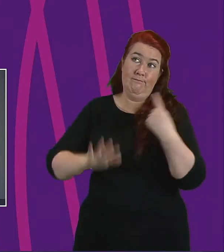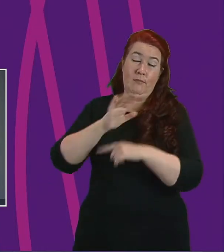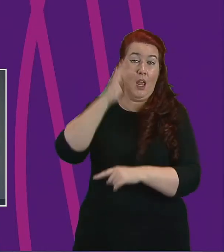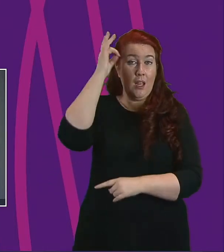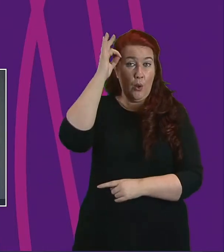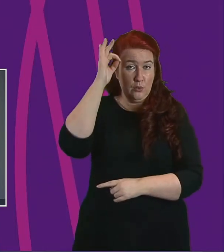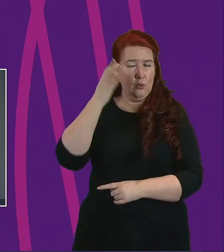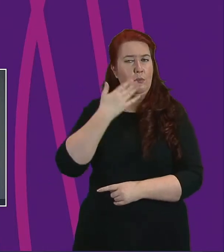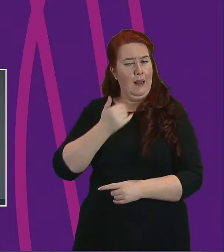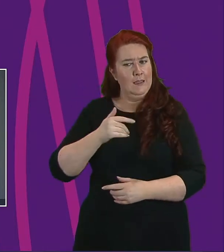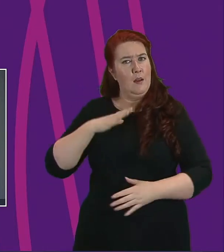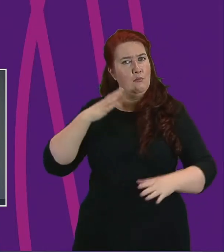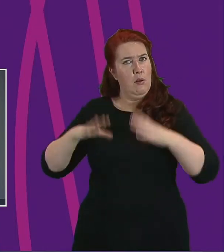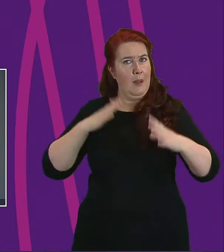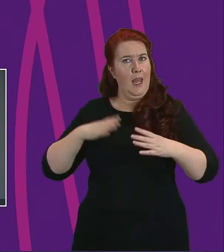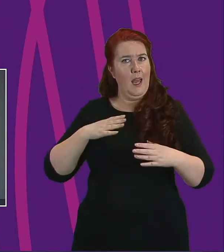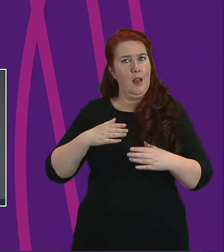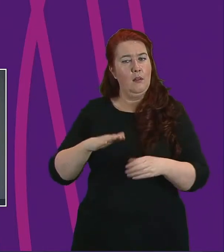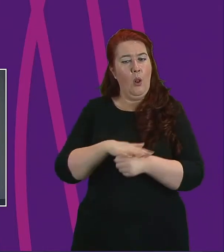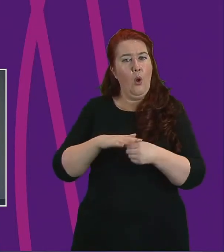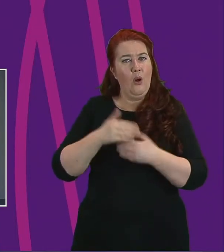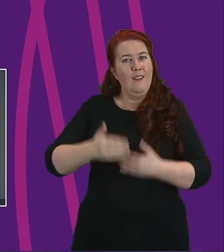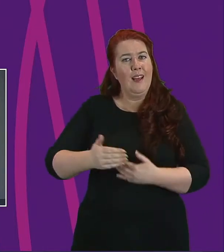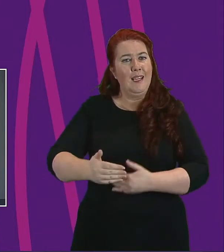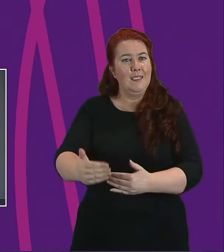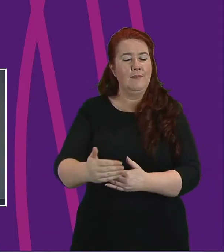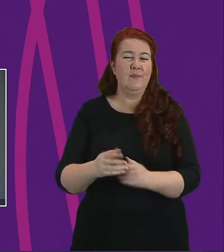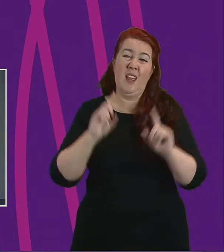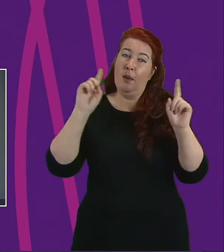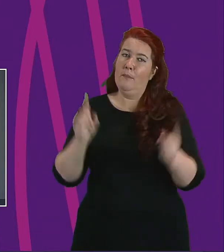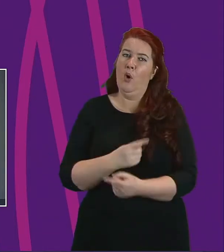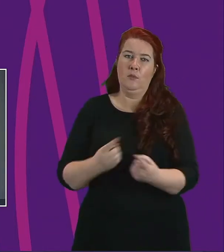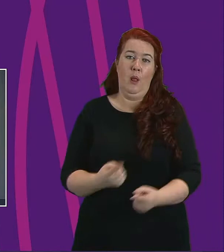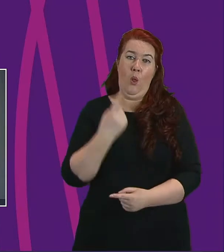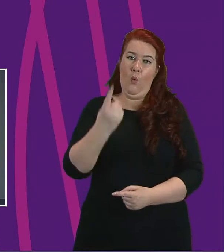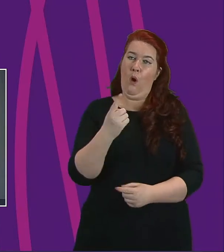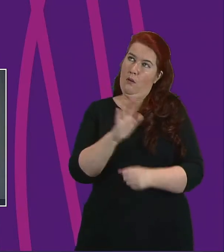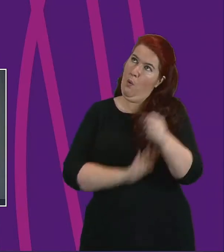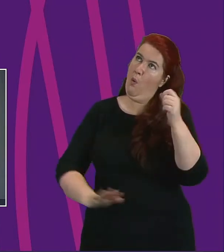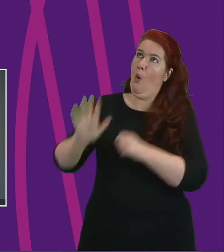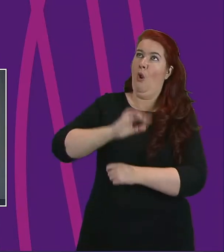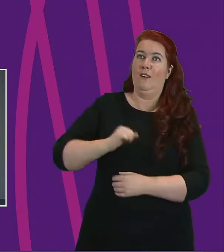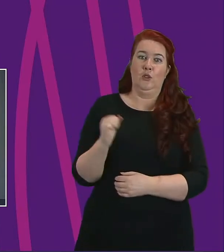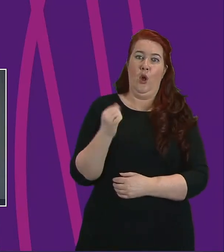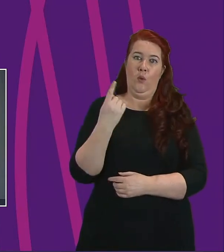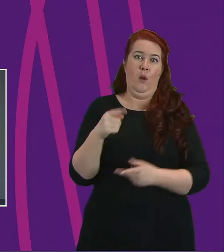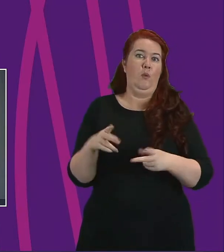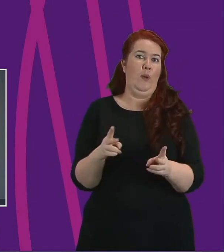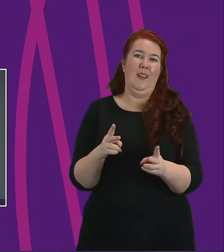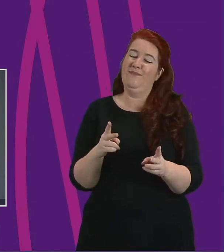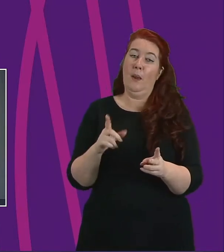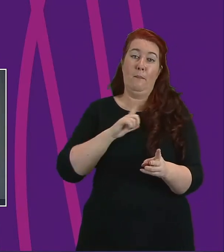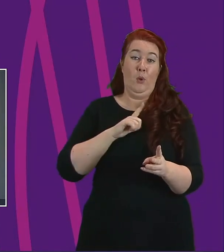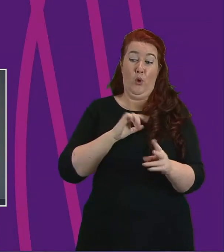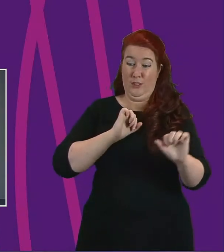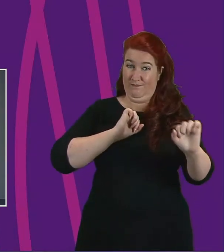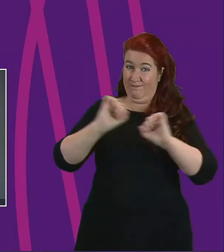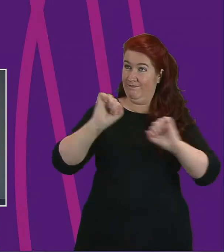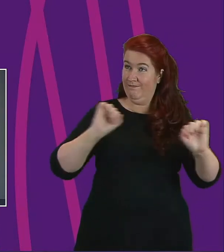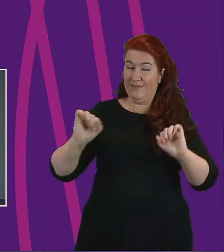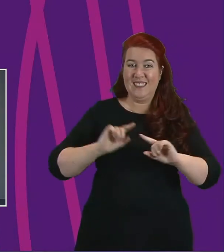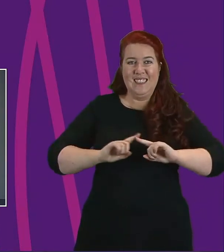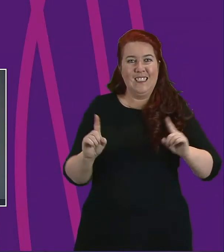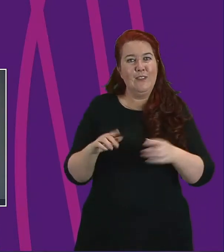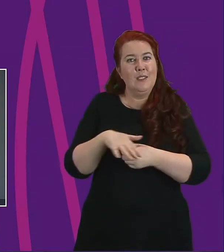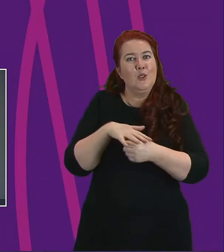plans. There cannot be a one-size-fits-all approach to implementation given the different contexts in which individual local